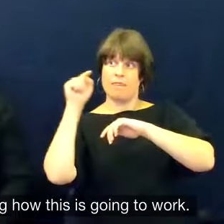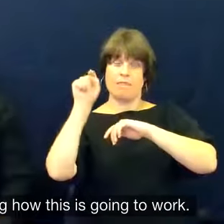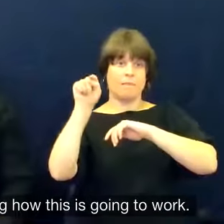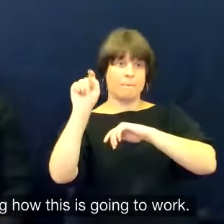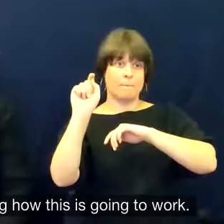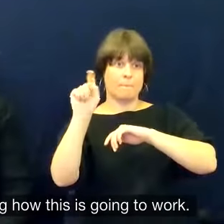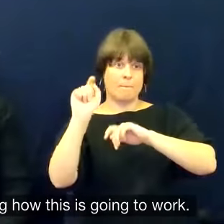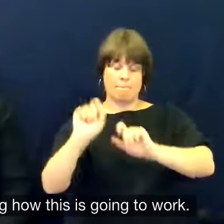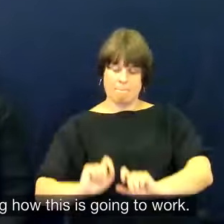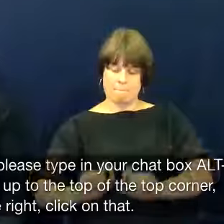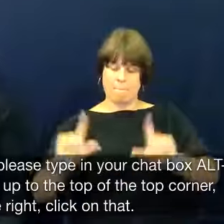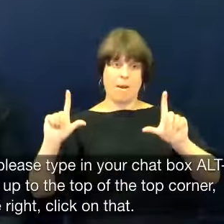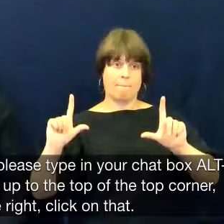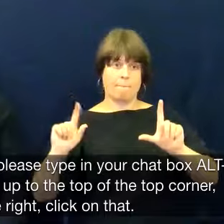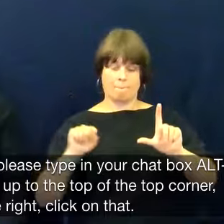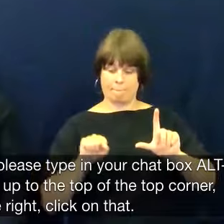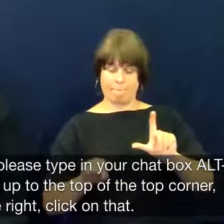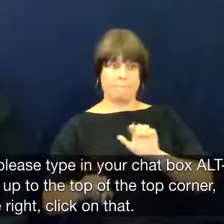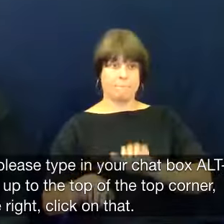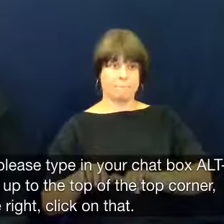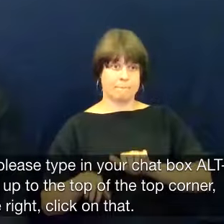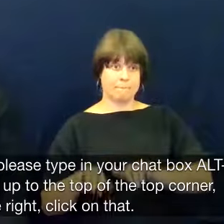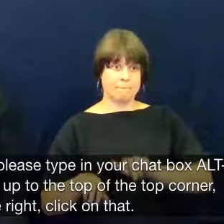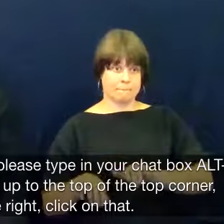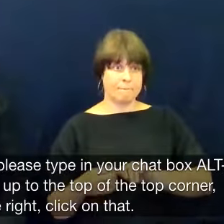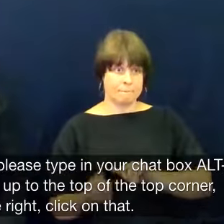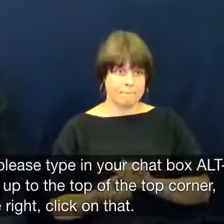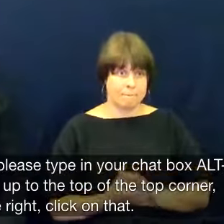a chat box will be in the bottom.